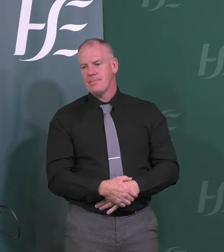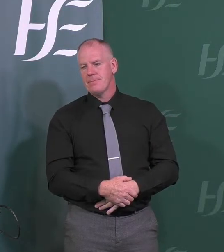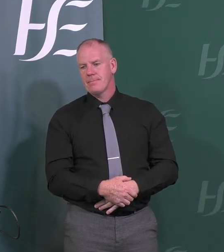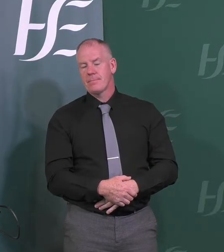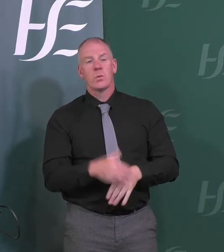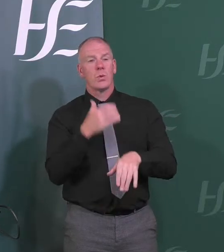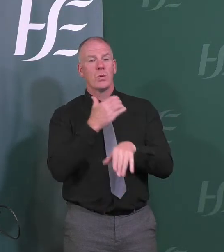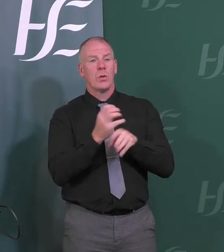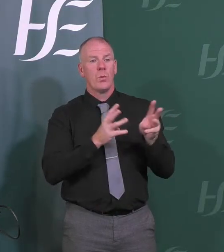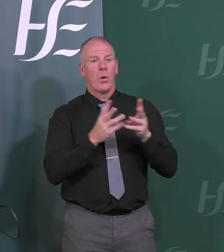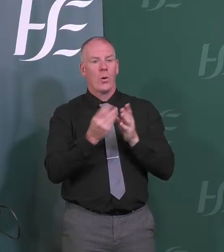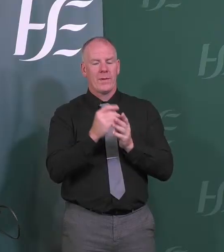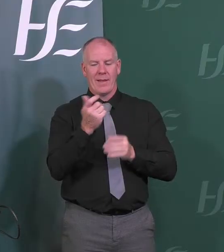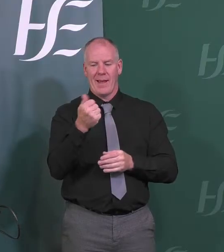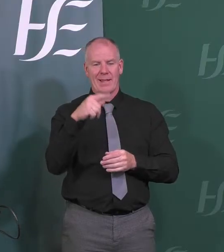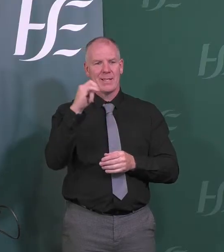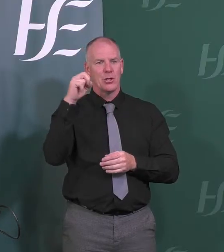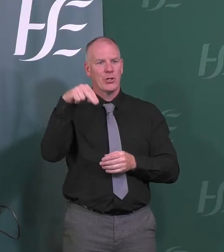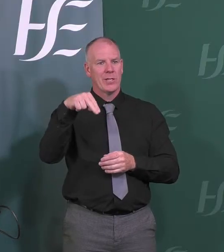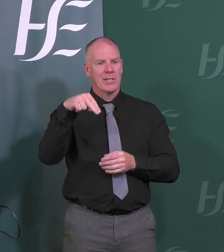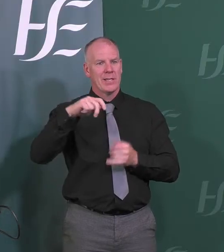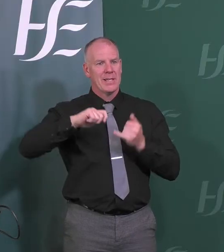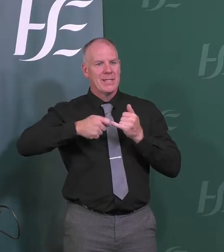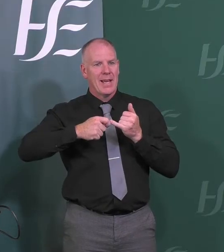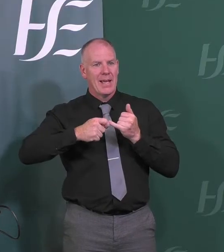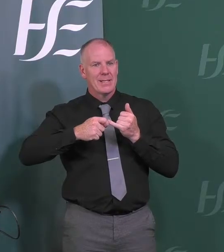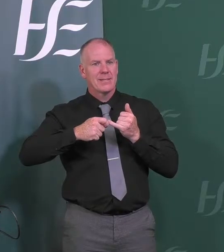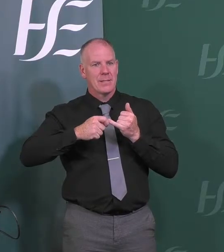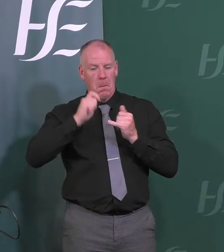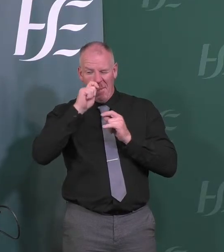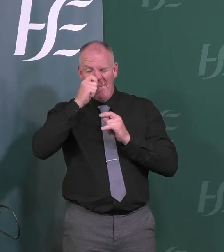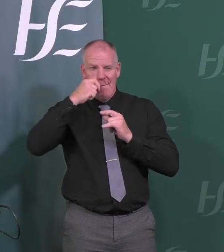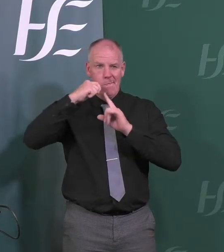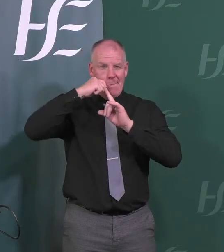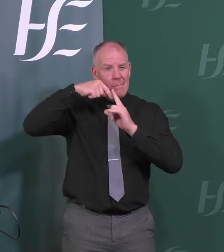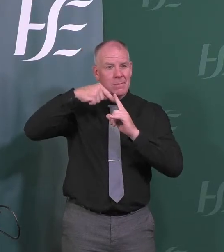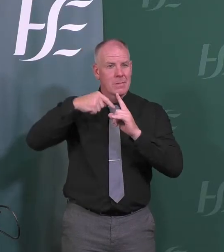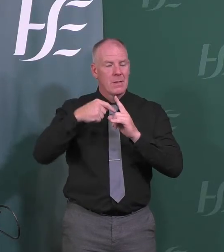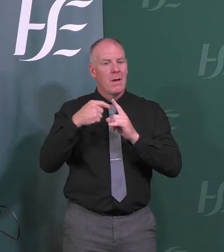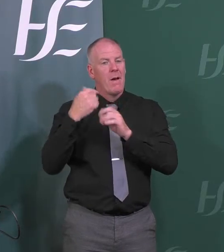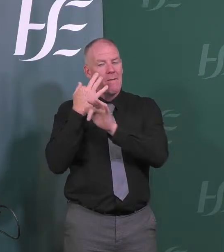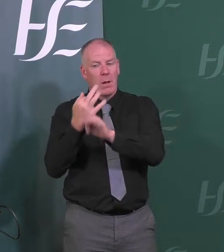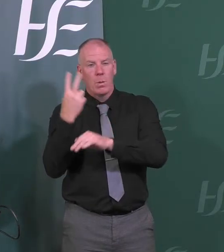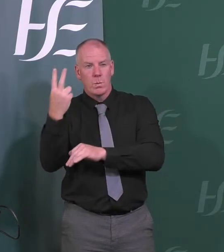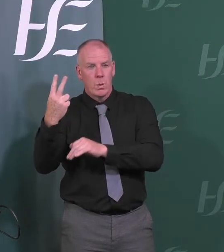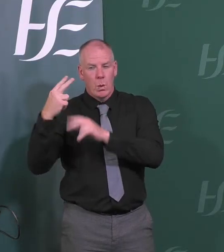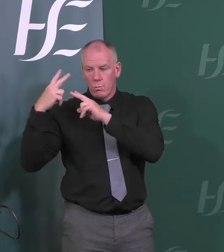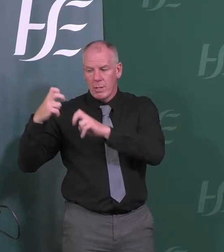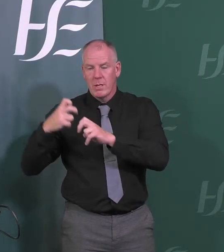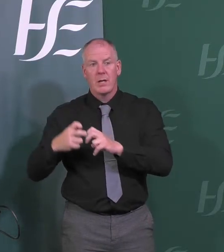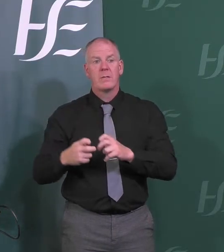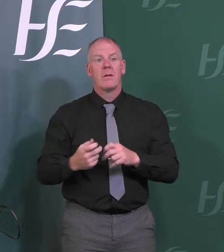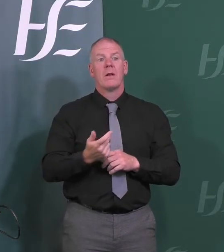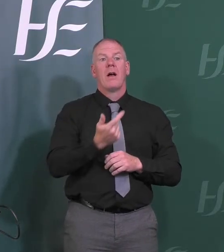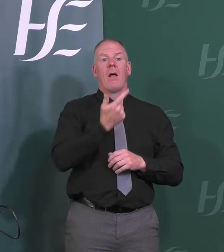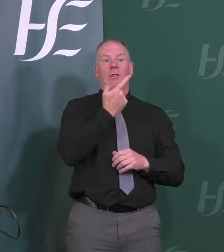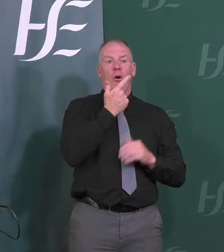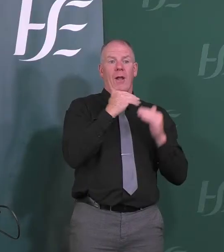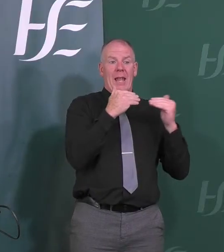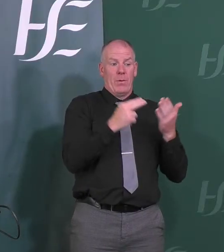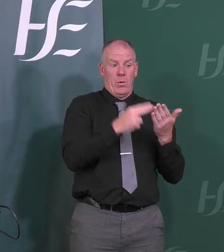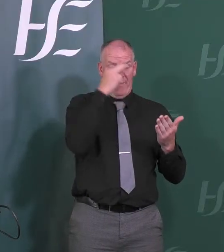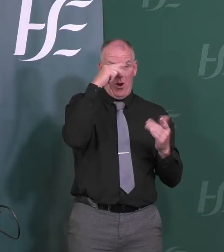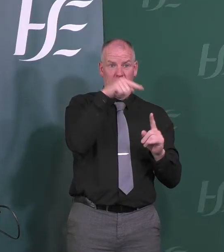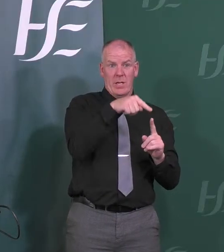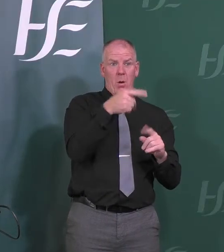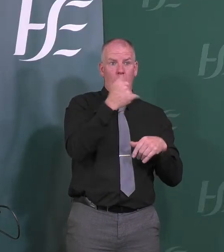focus on antigen testing in terms of looking at 2 studies. So we started the 3rd level study in